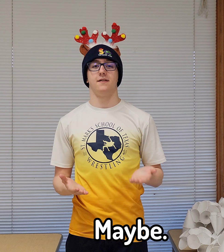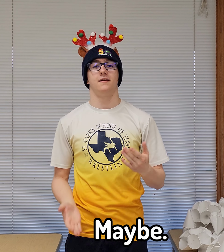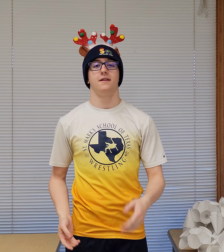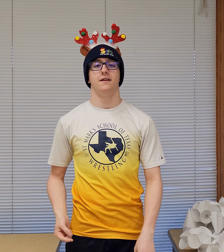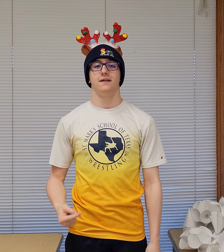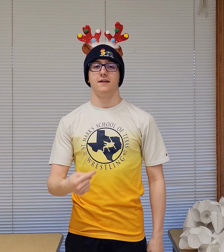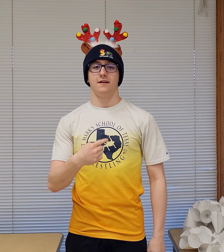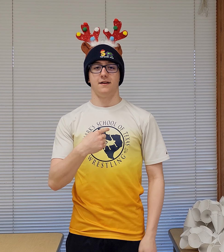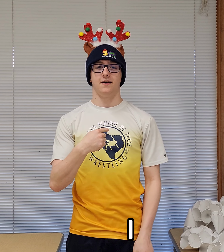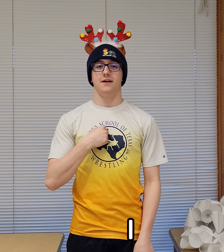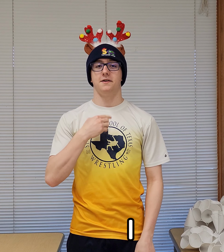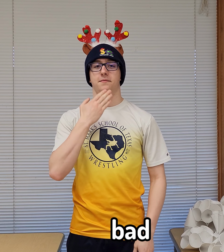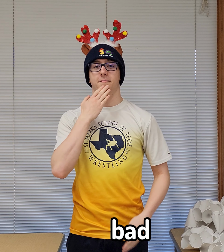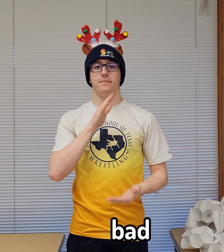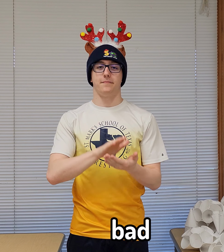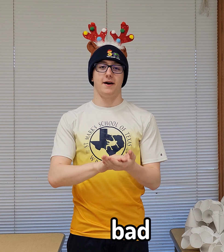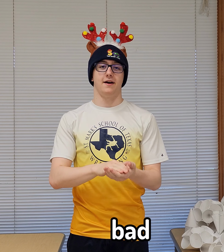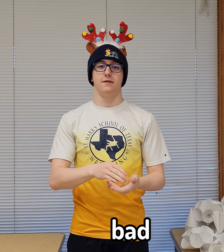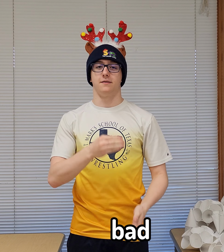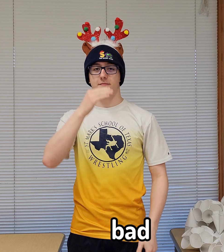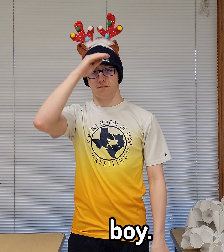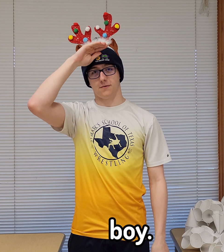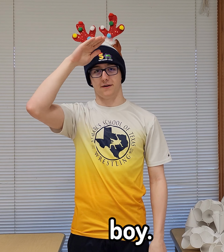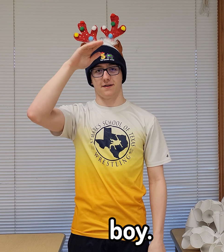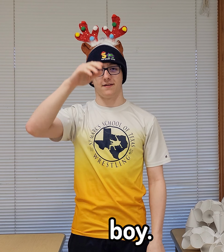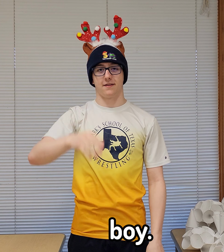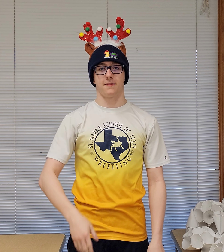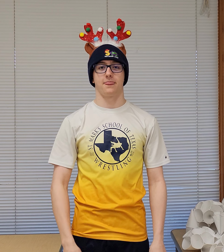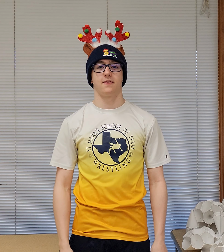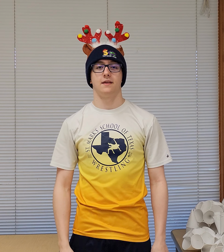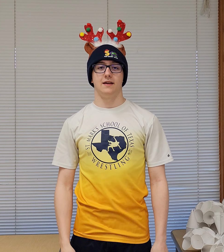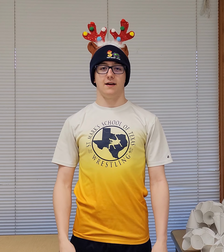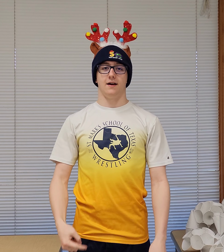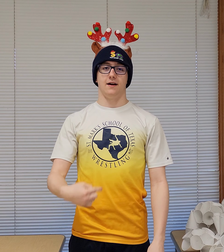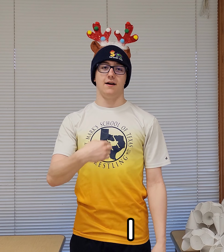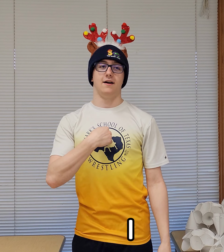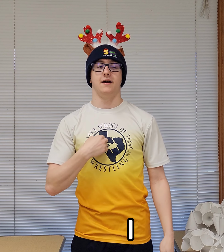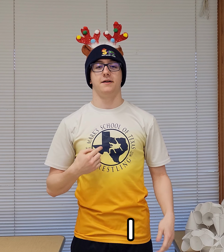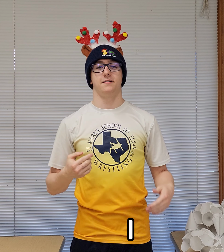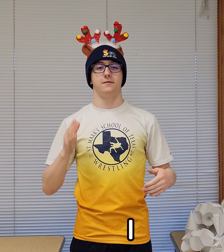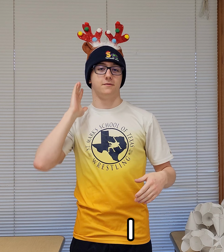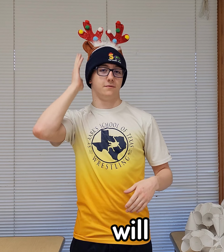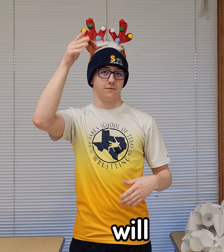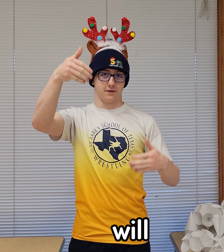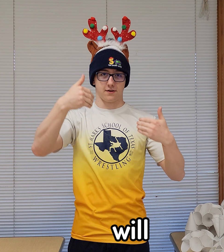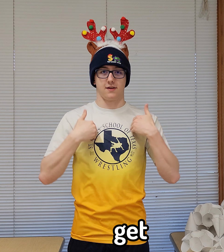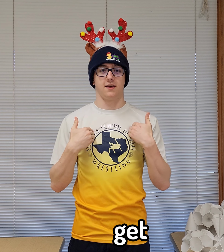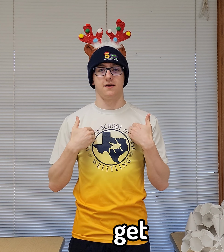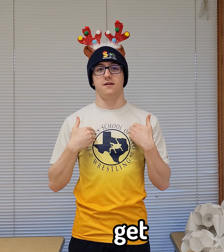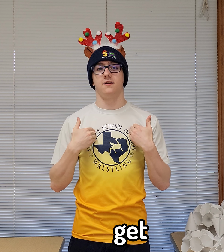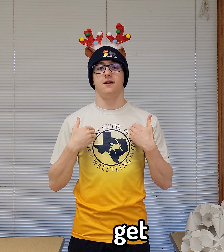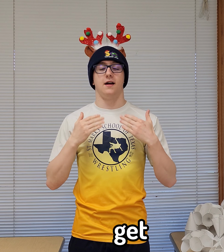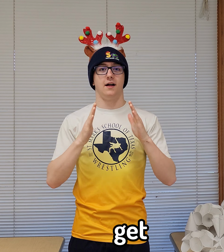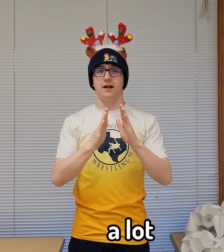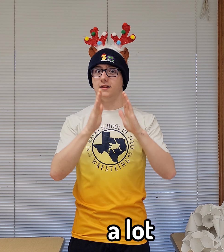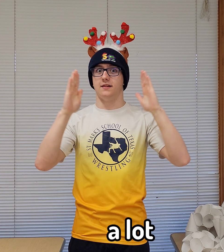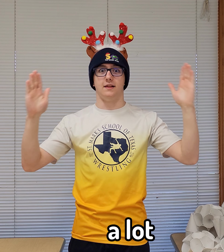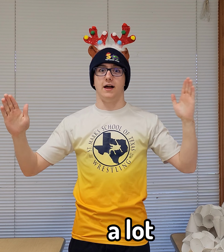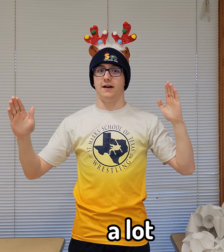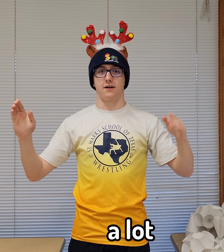I am a bad boy. I will get a lot of